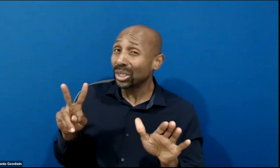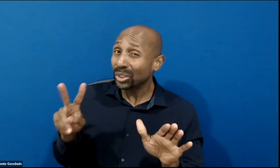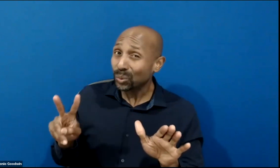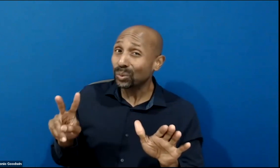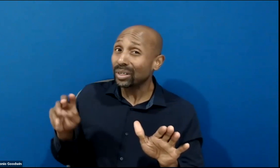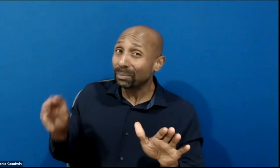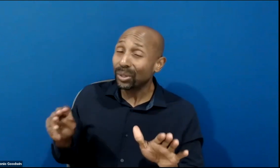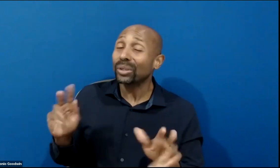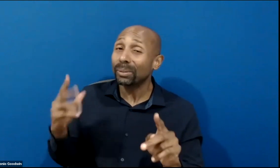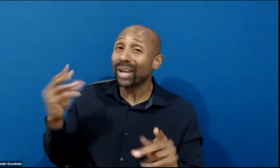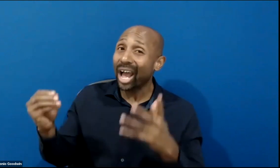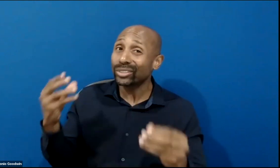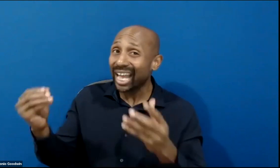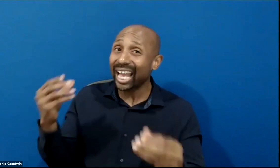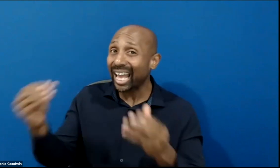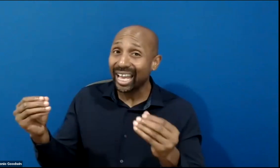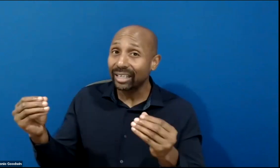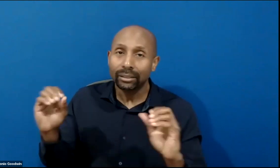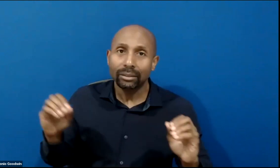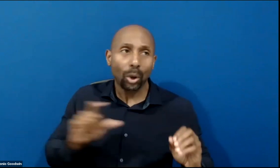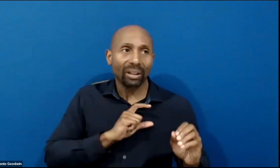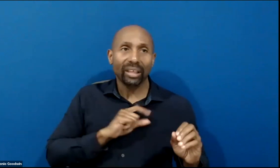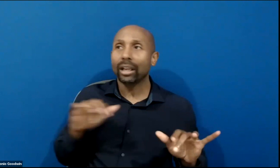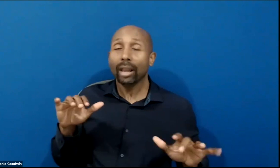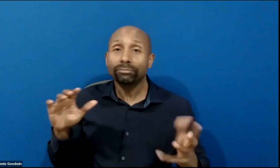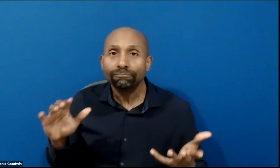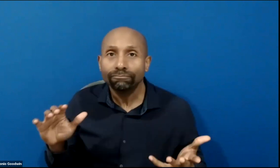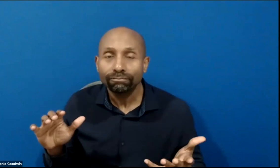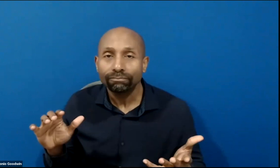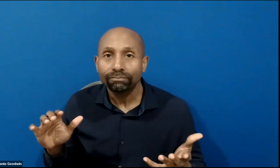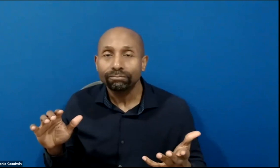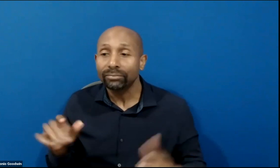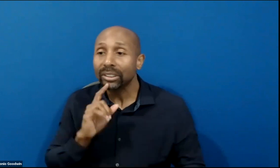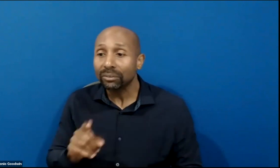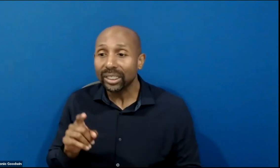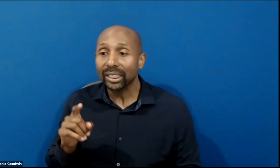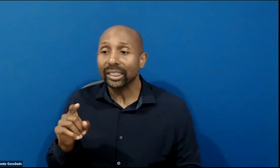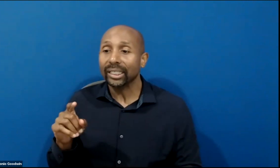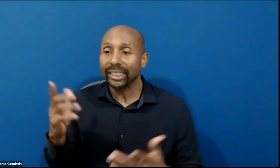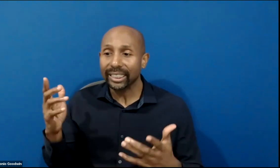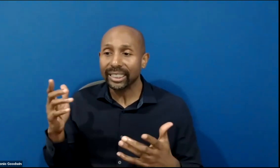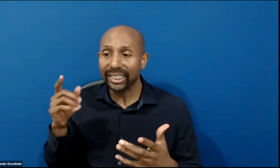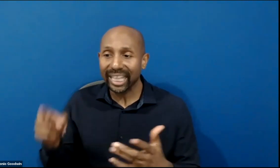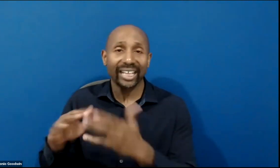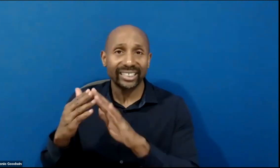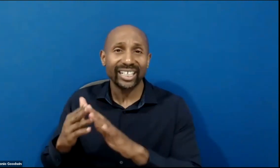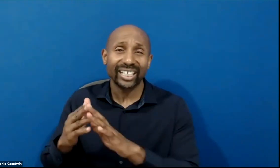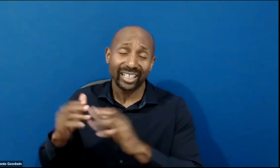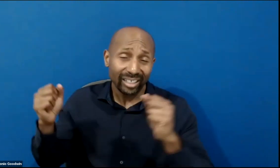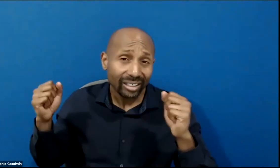out on the streets with no police in one of the most violent cities and environments in the